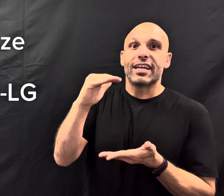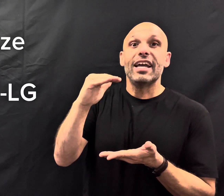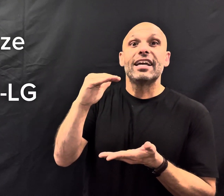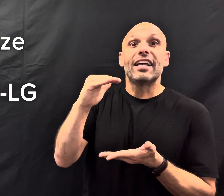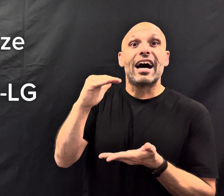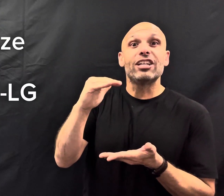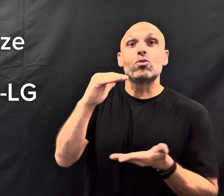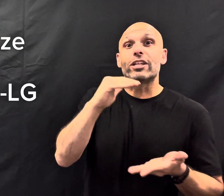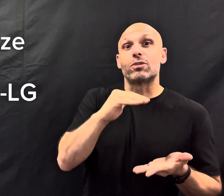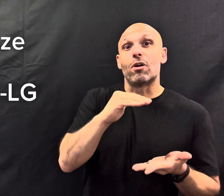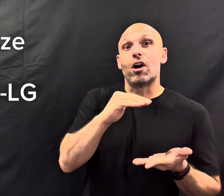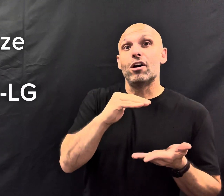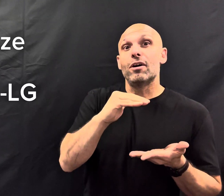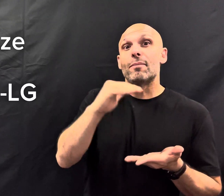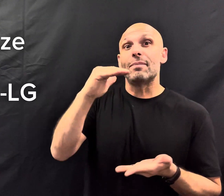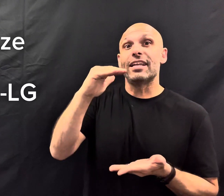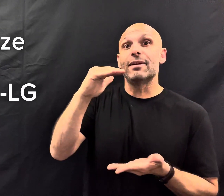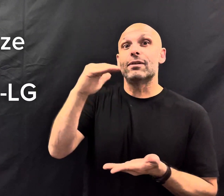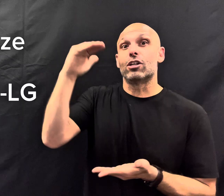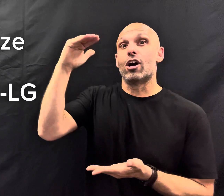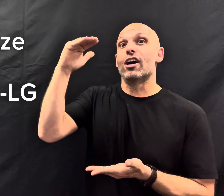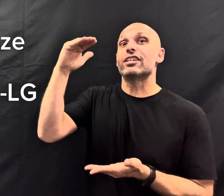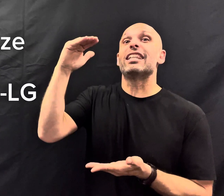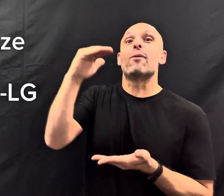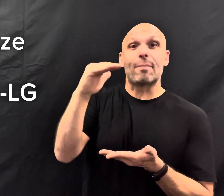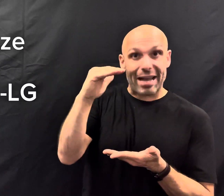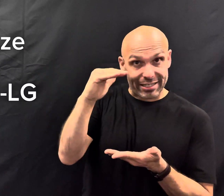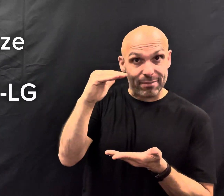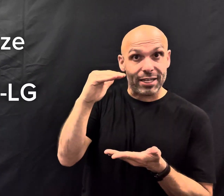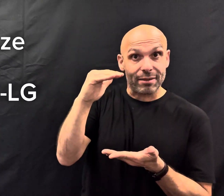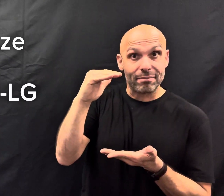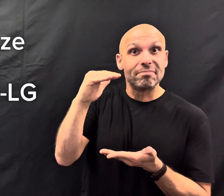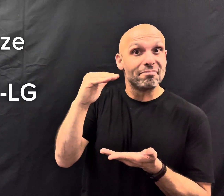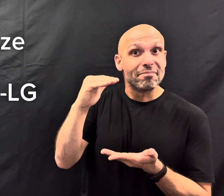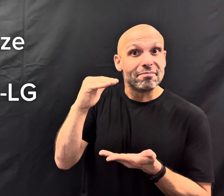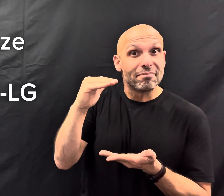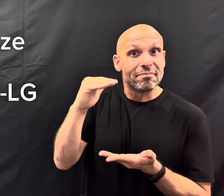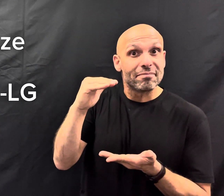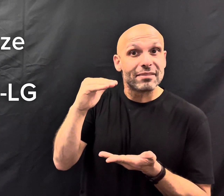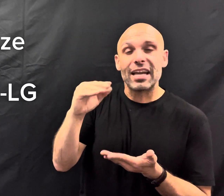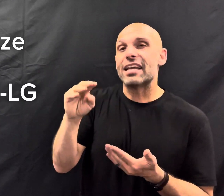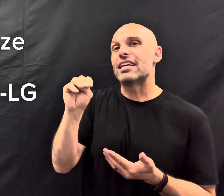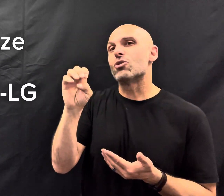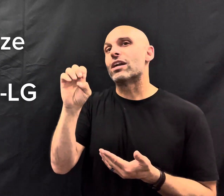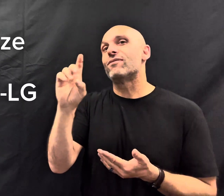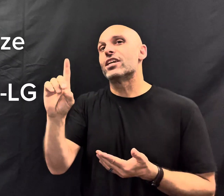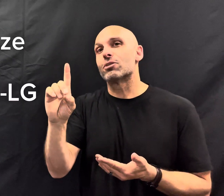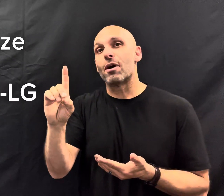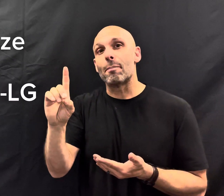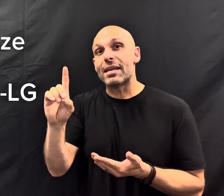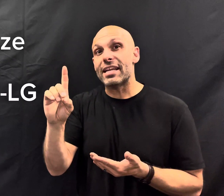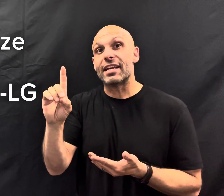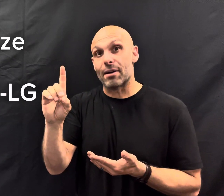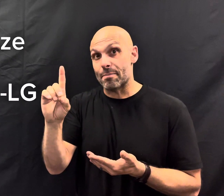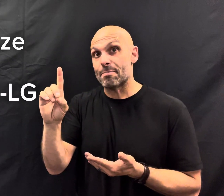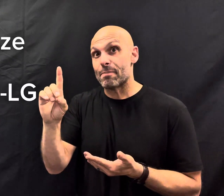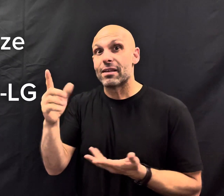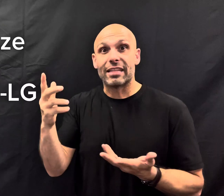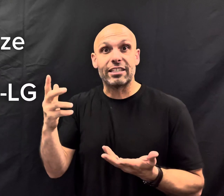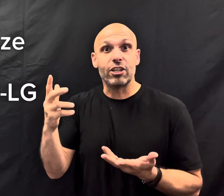okay, I just went small, medium, large, and then I went back to medium. Okay, unless you want to finger spell medium, that's how you do